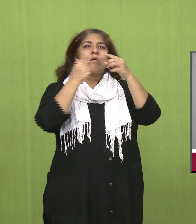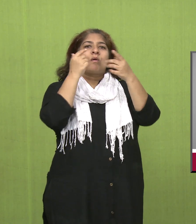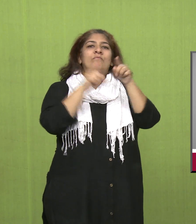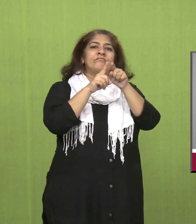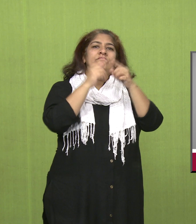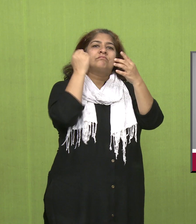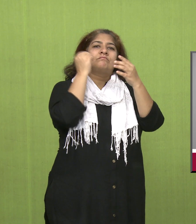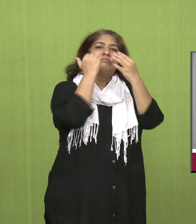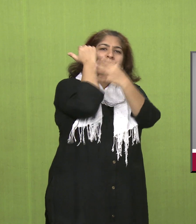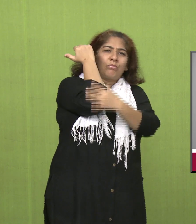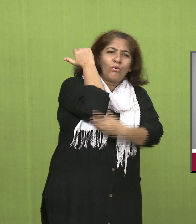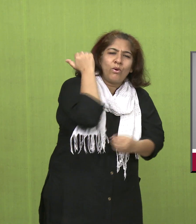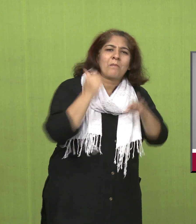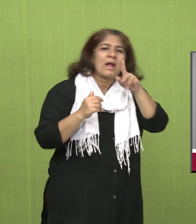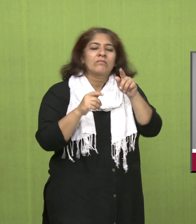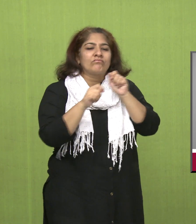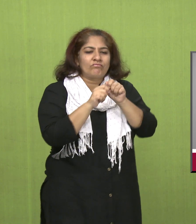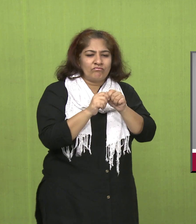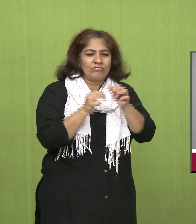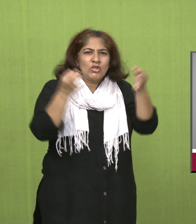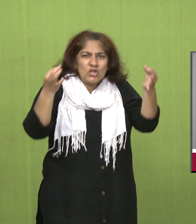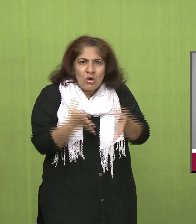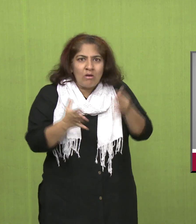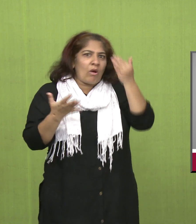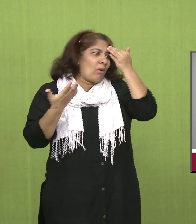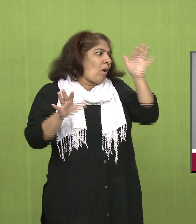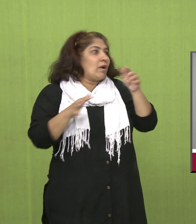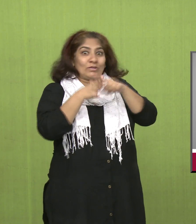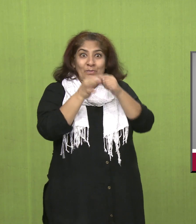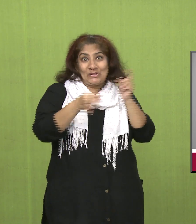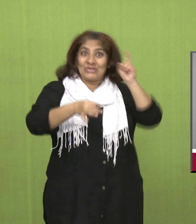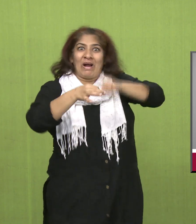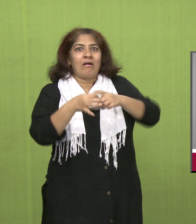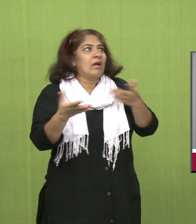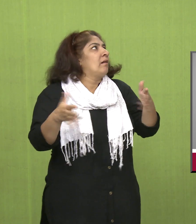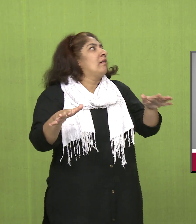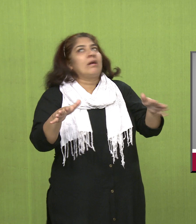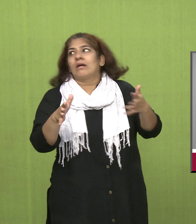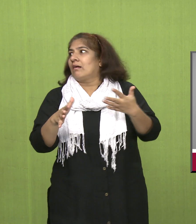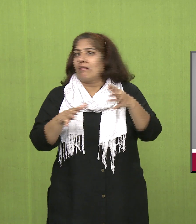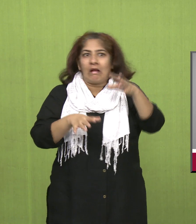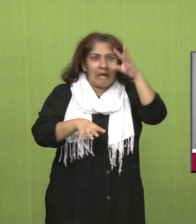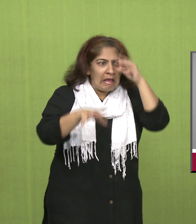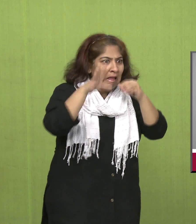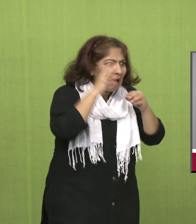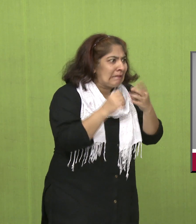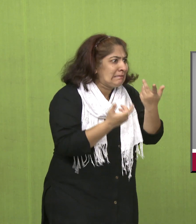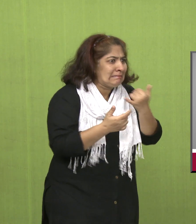performance appraisal. For example, if a poor person is just recently joined and doesn't know how to learn and how to